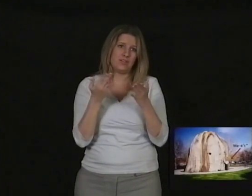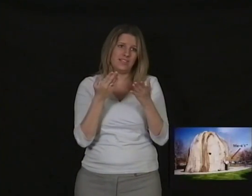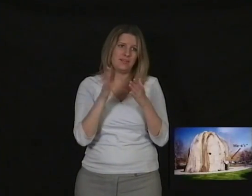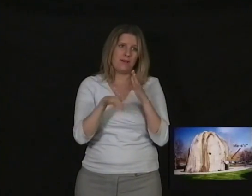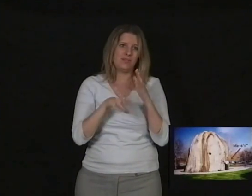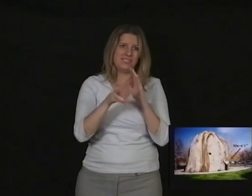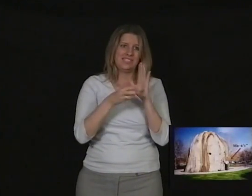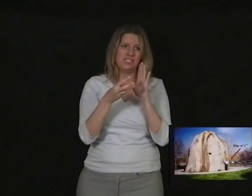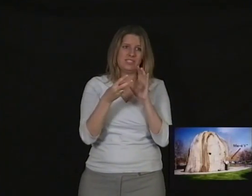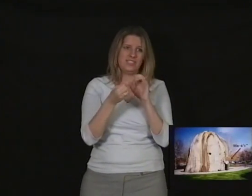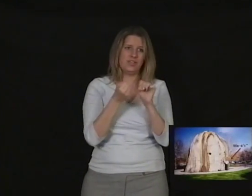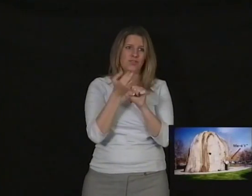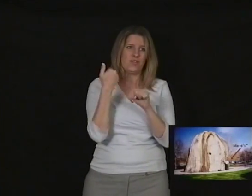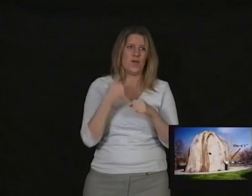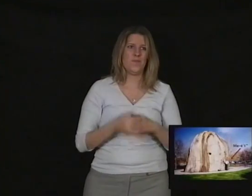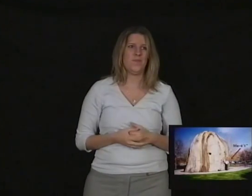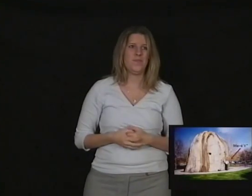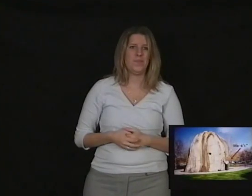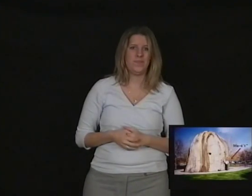about 6 years ago.